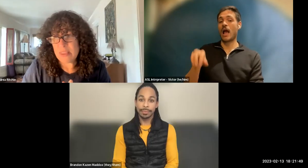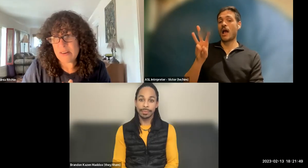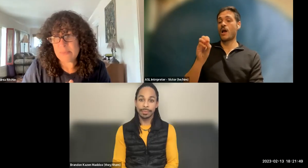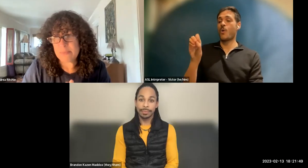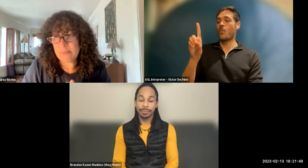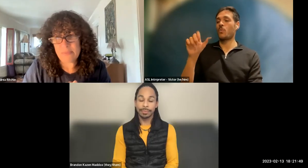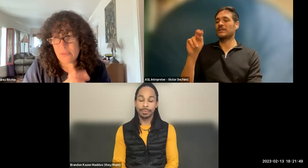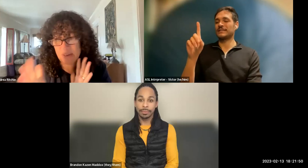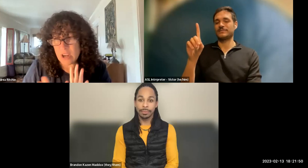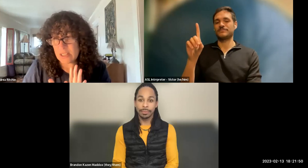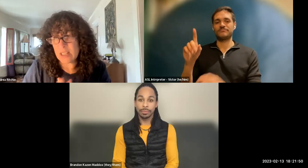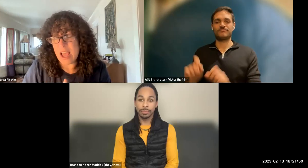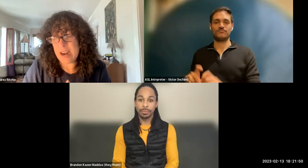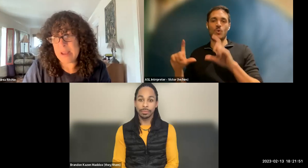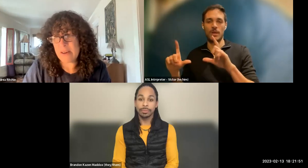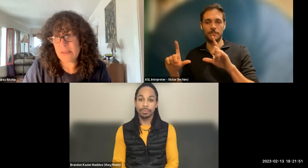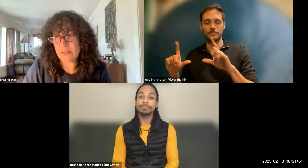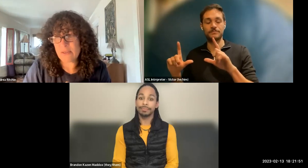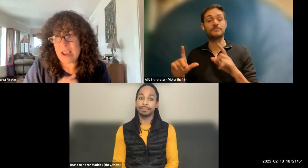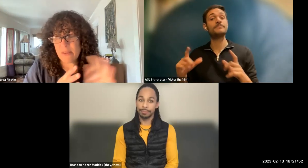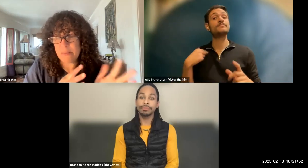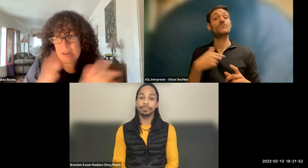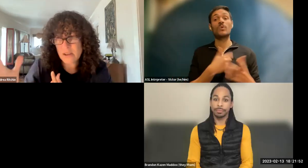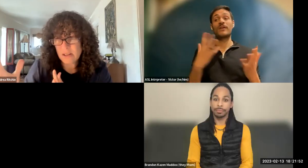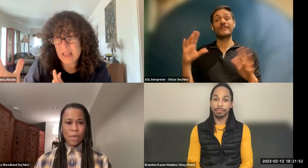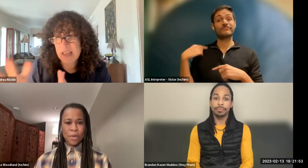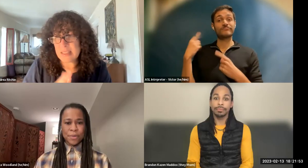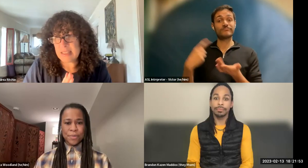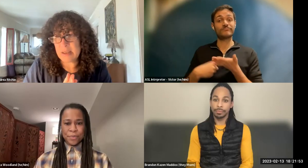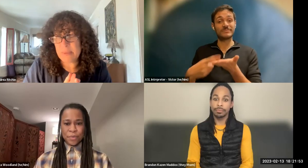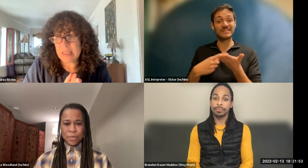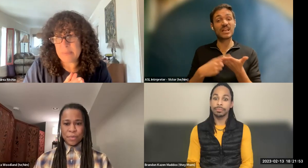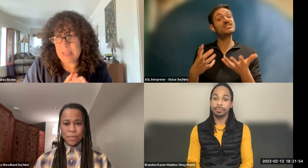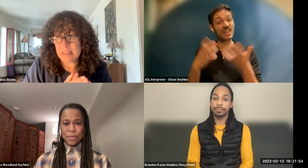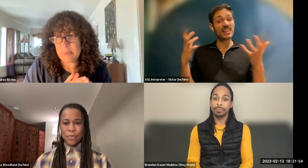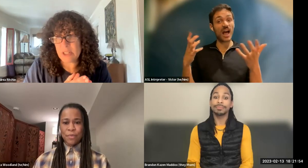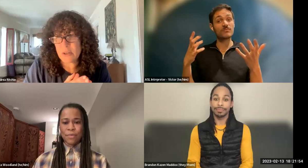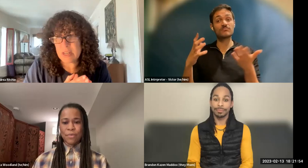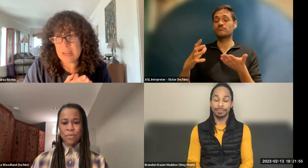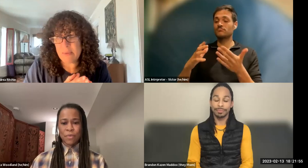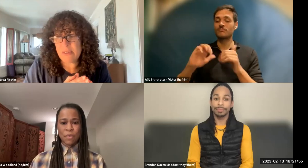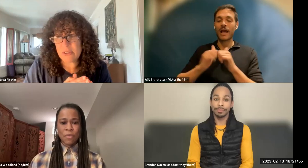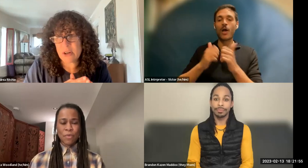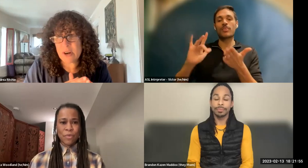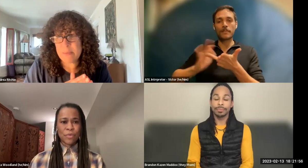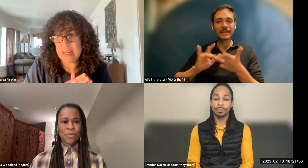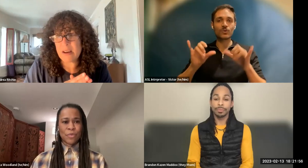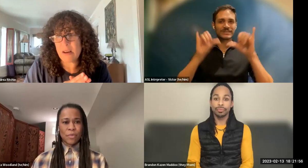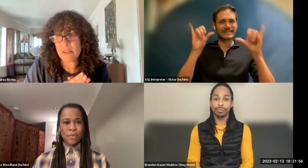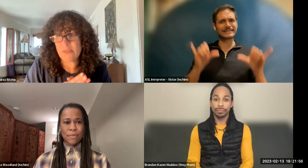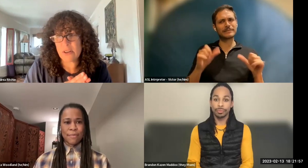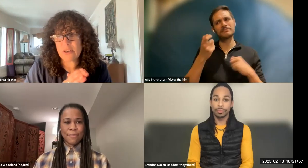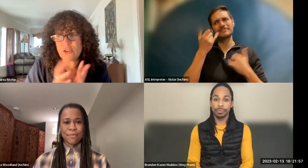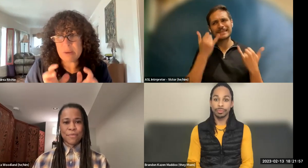now. We've talked a lot about sort of how the medical system is being substituted, and we've also heard